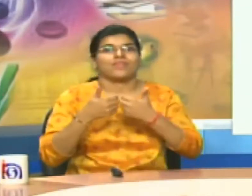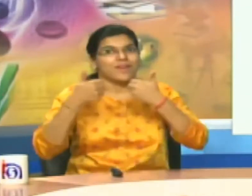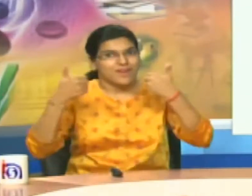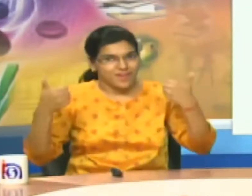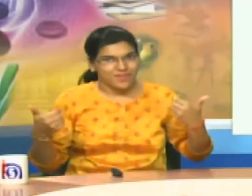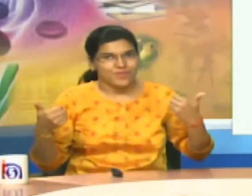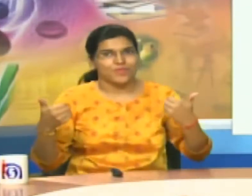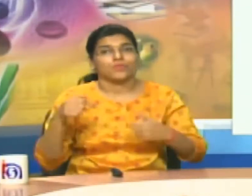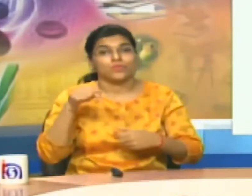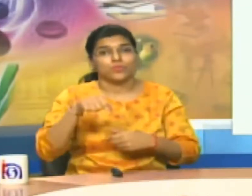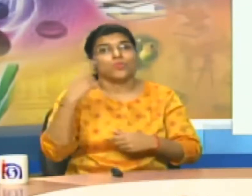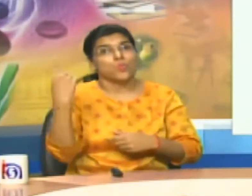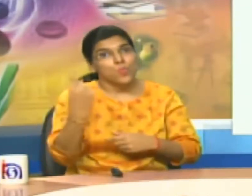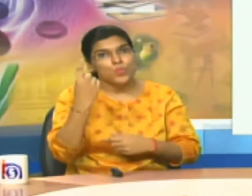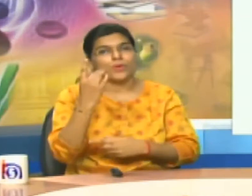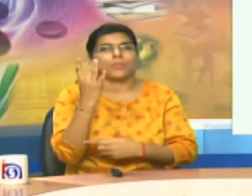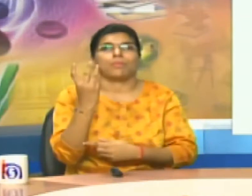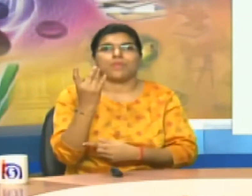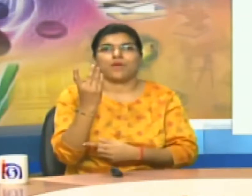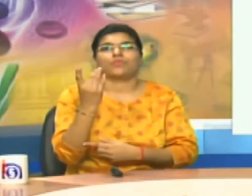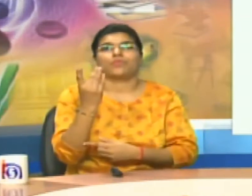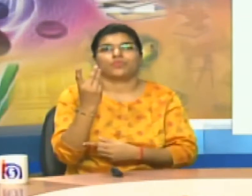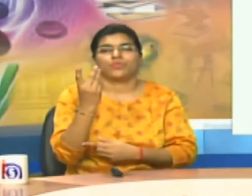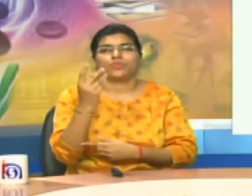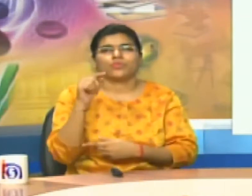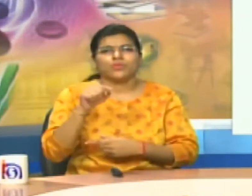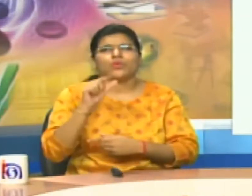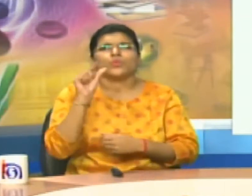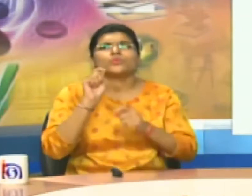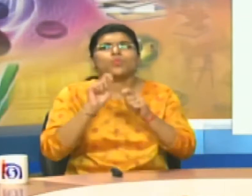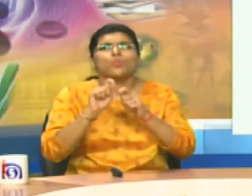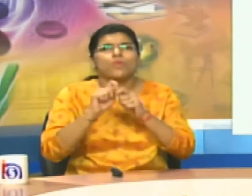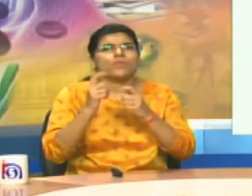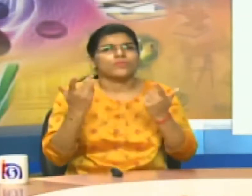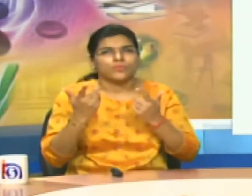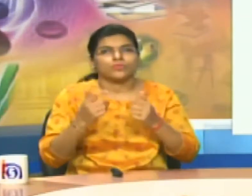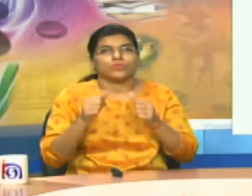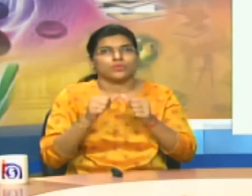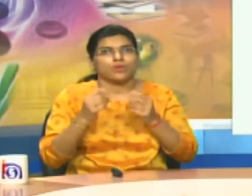MS Word. So, that is a different topic.